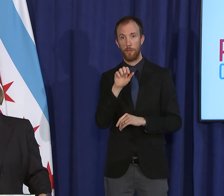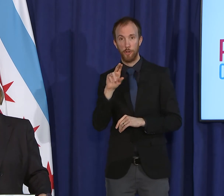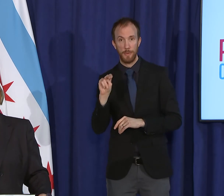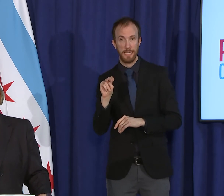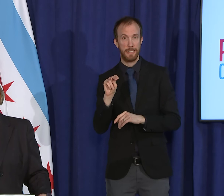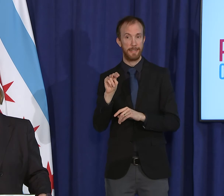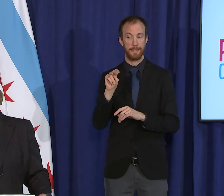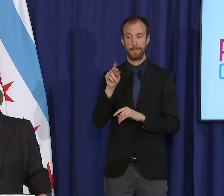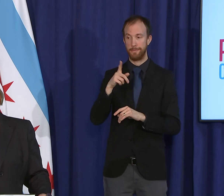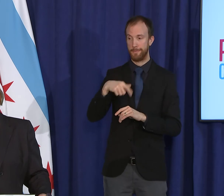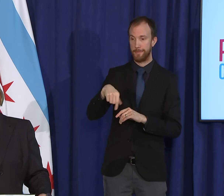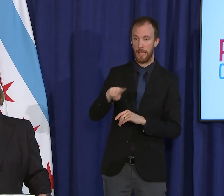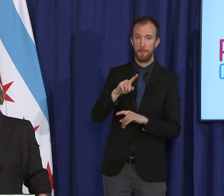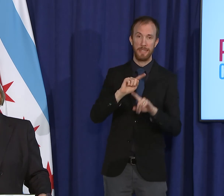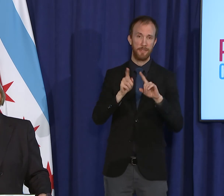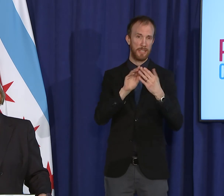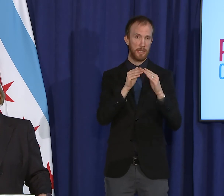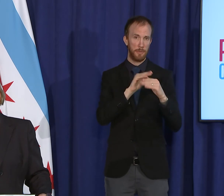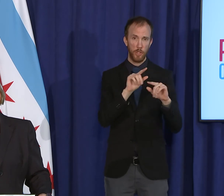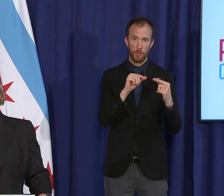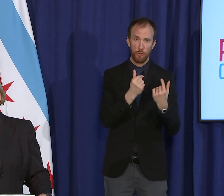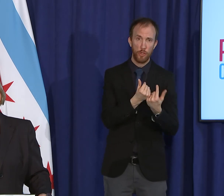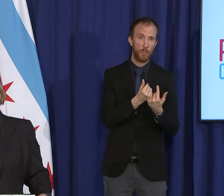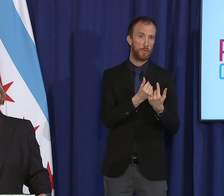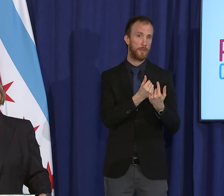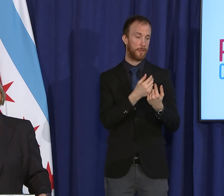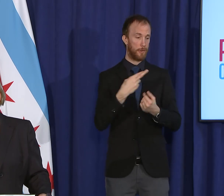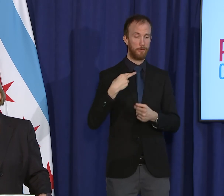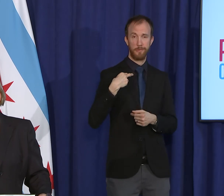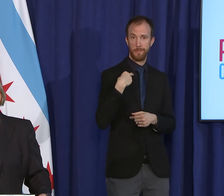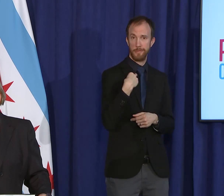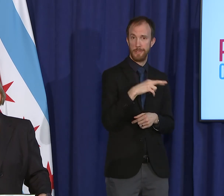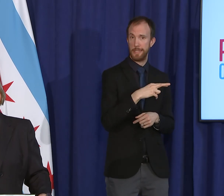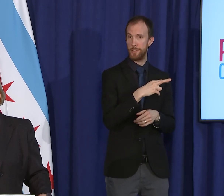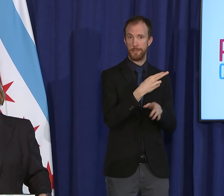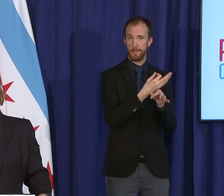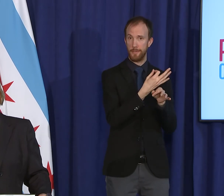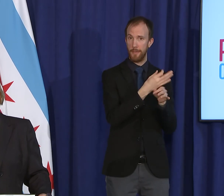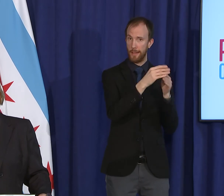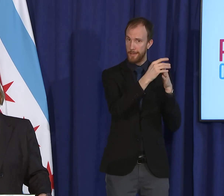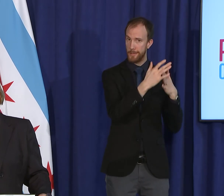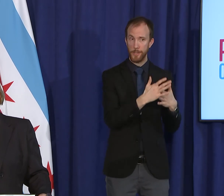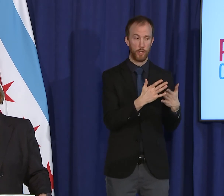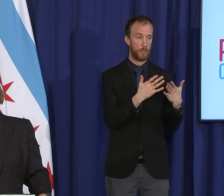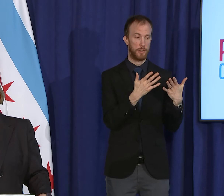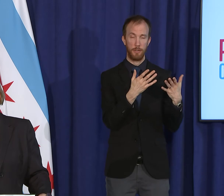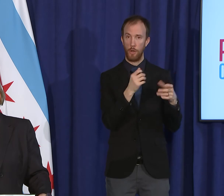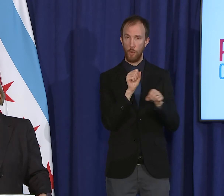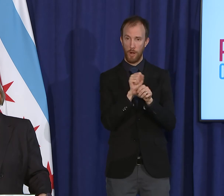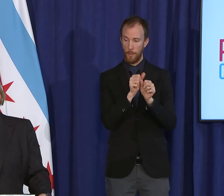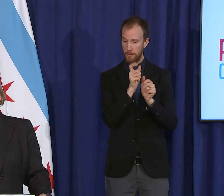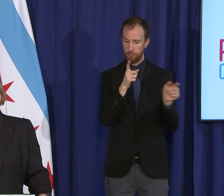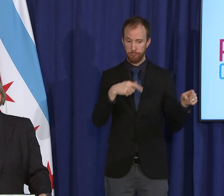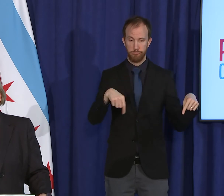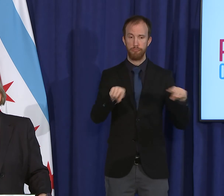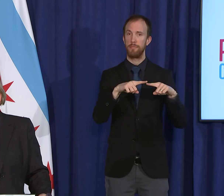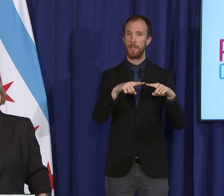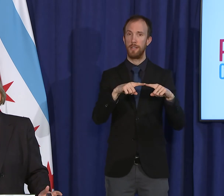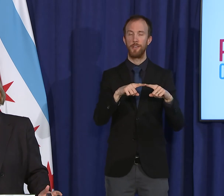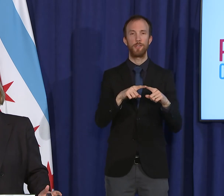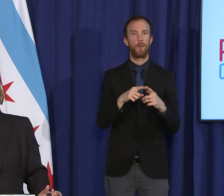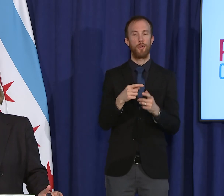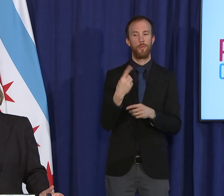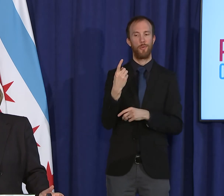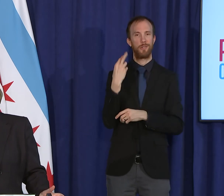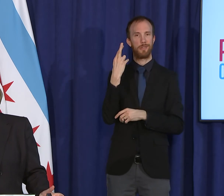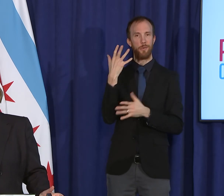groups, with faith leaders. One of the reasons we really wanted to keep that appointment time open through Sunday was that offering, if